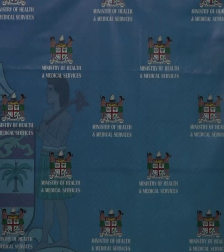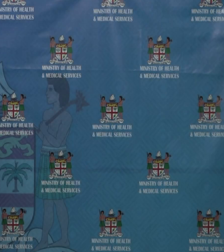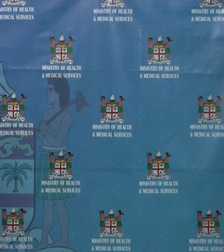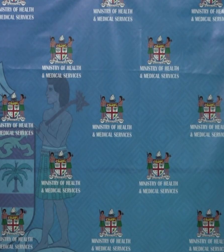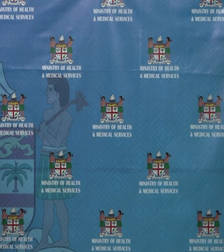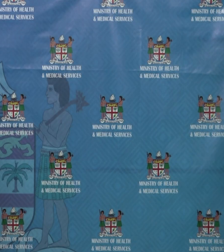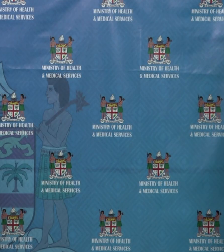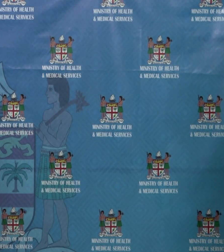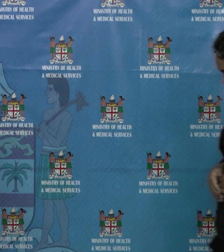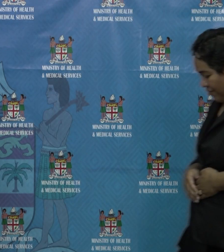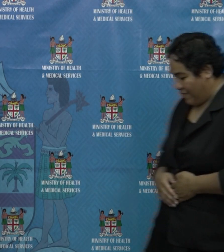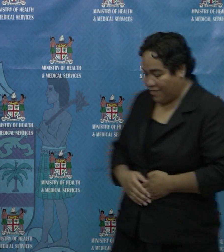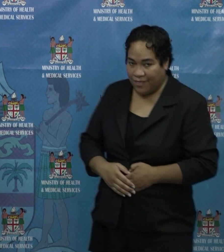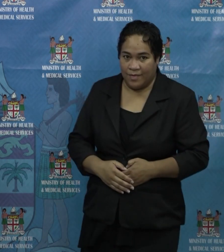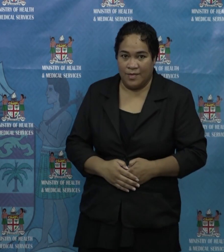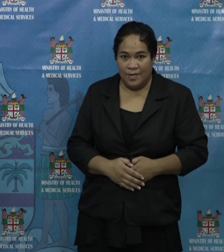Mula Pinaka Fiji.